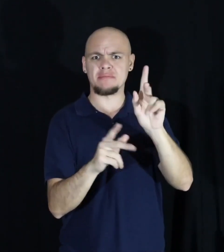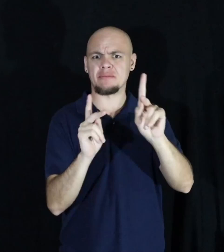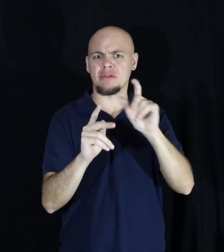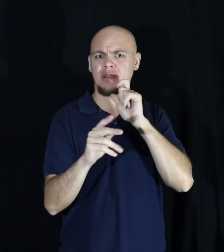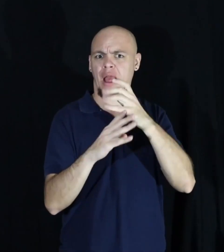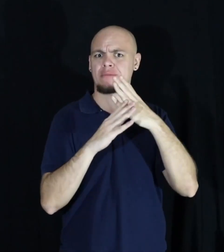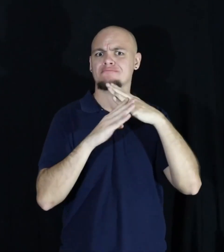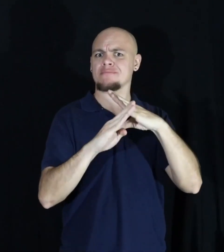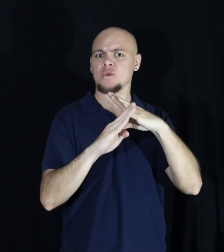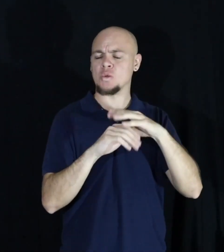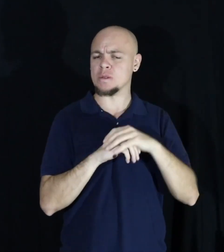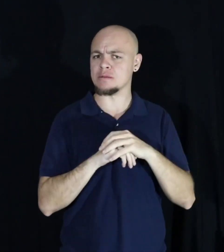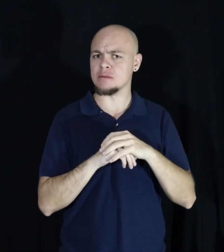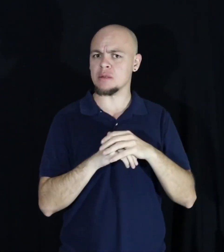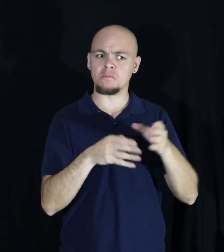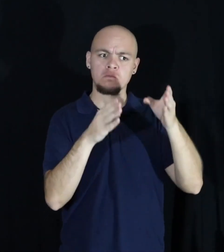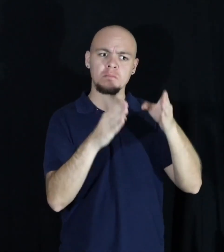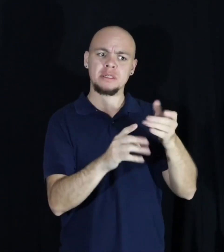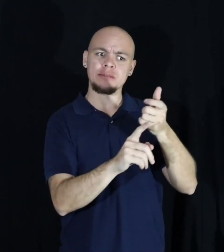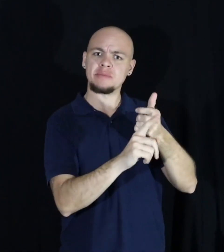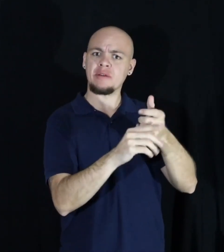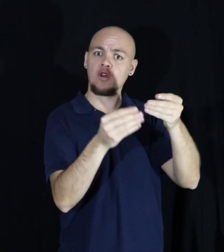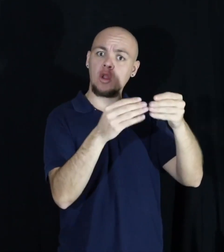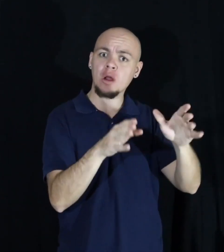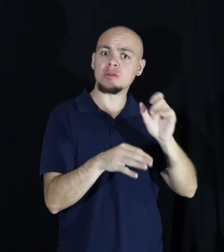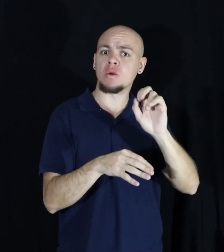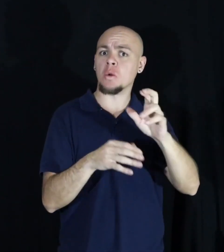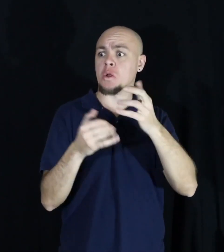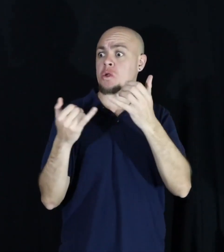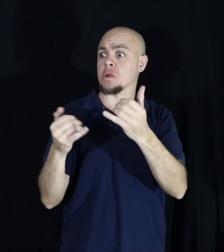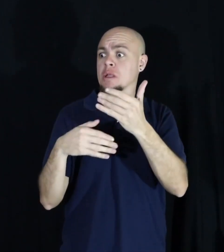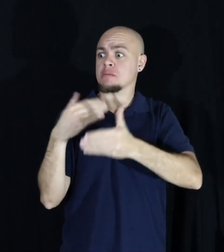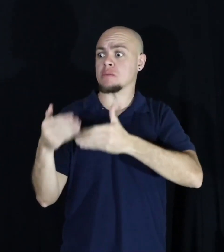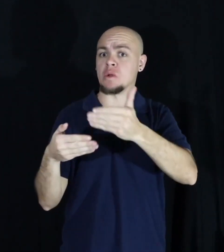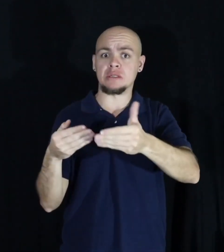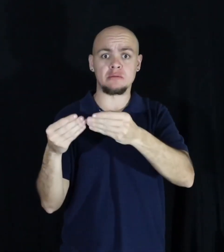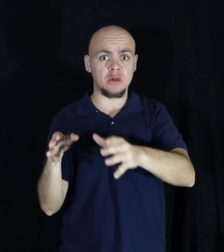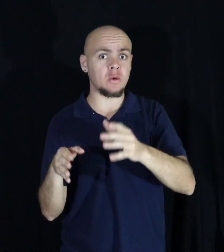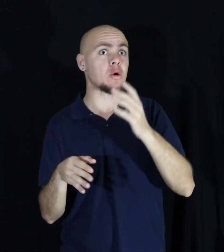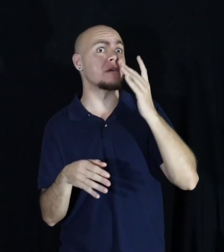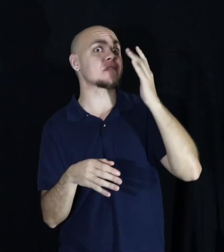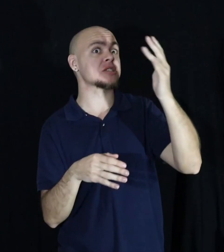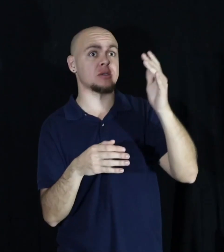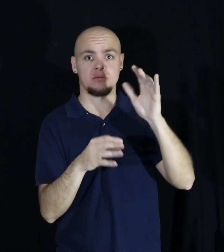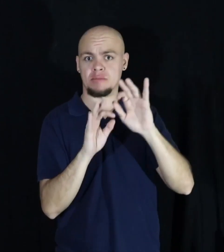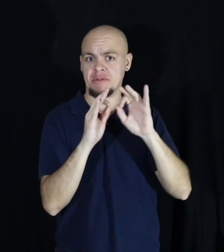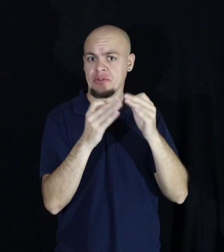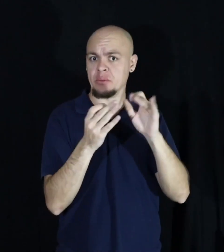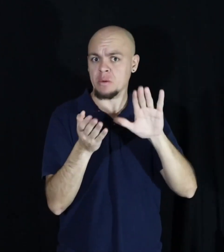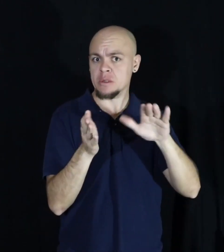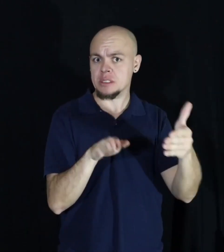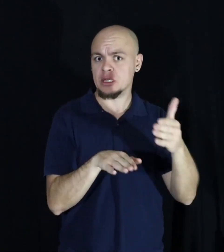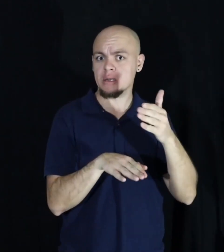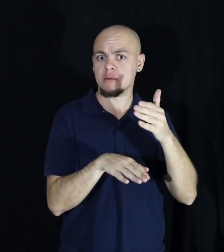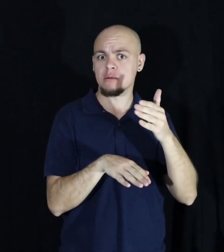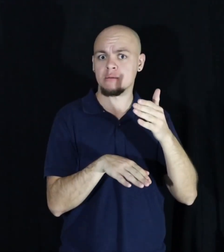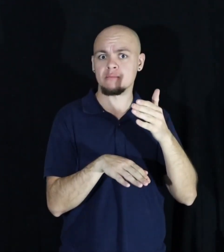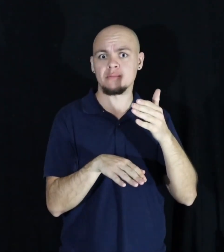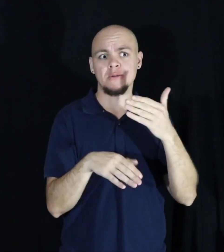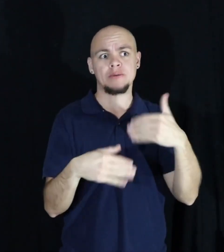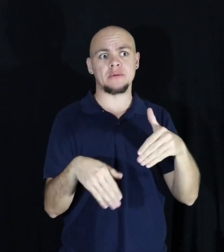right? You've either lost a loved one, you're currently losing a loved one, or you're going to lose a loved one. Regardless, grief's coming,